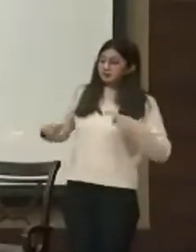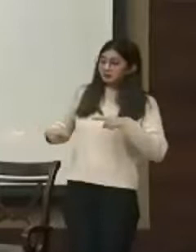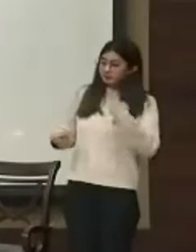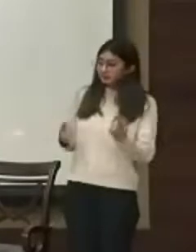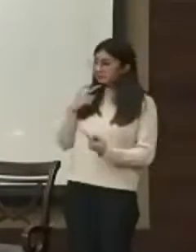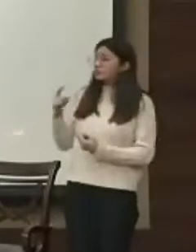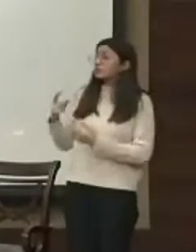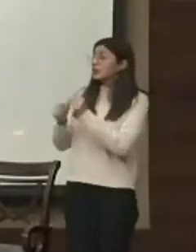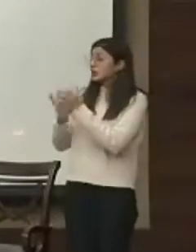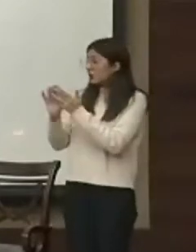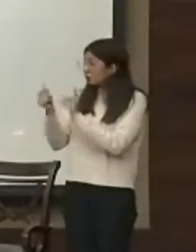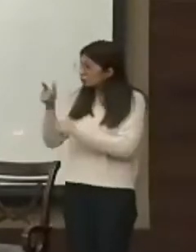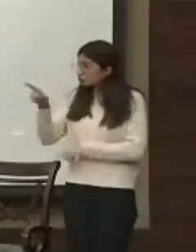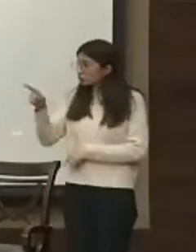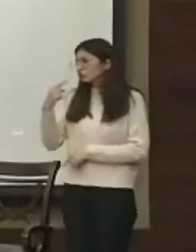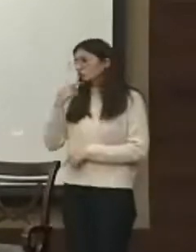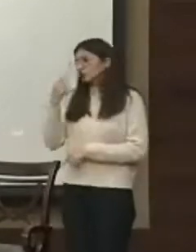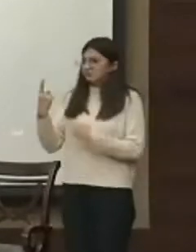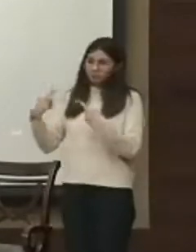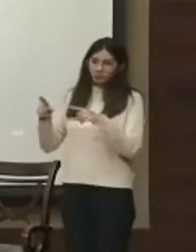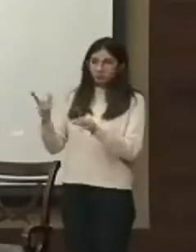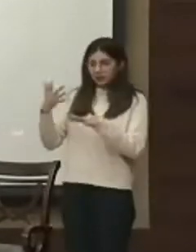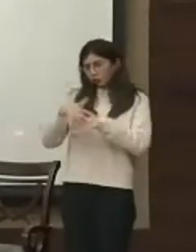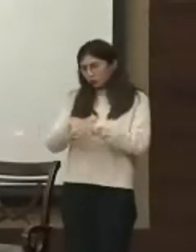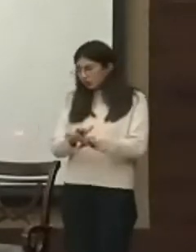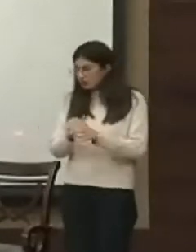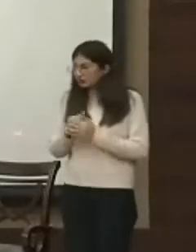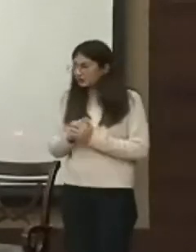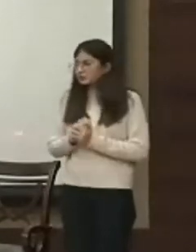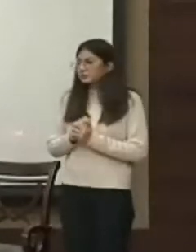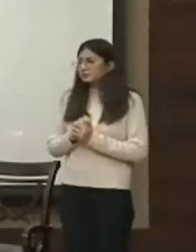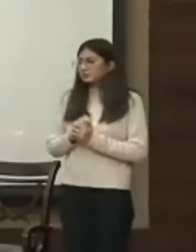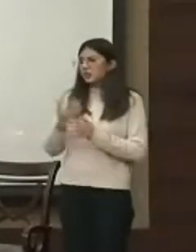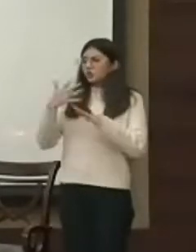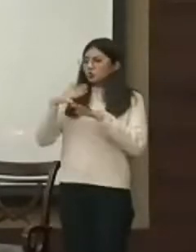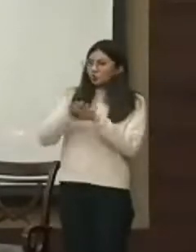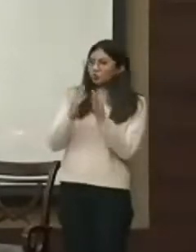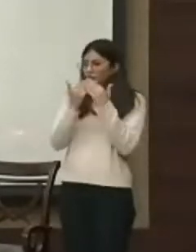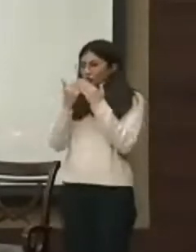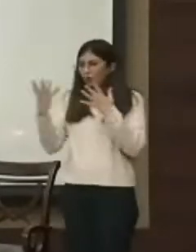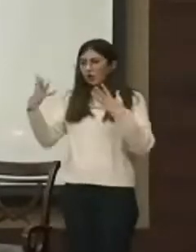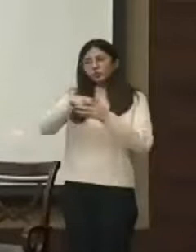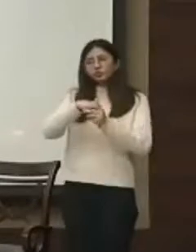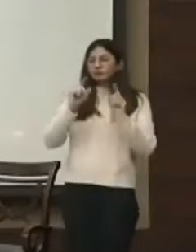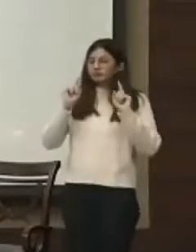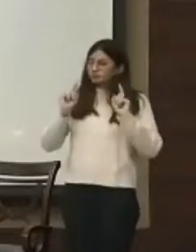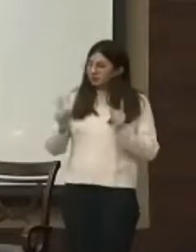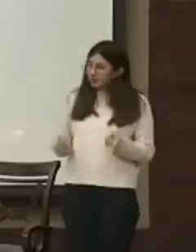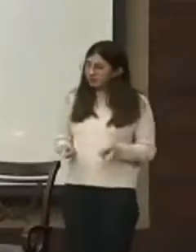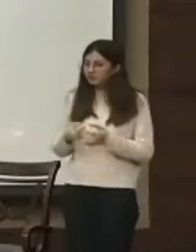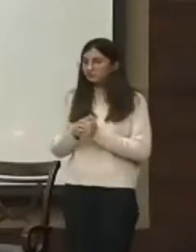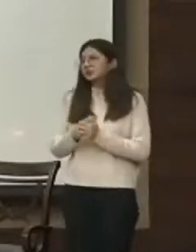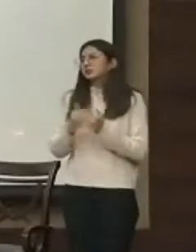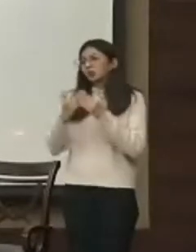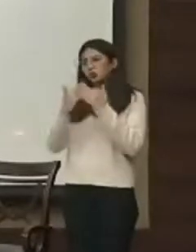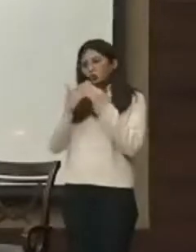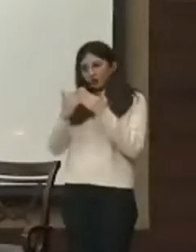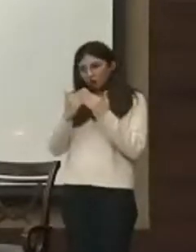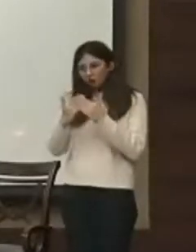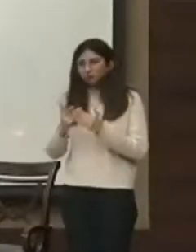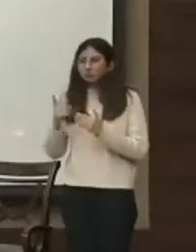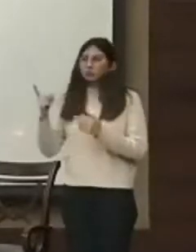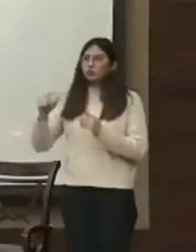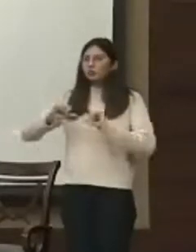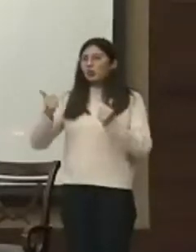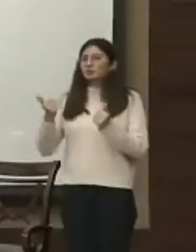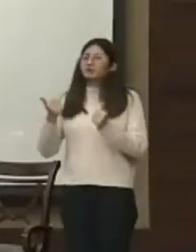you are included when you are there. So you get included in the school or be a part of a school and an inclusive education when you are able to reach